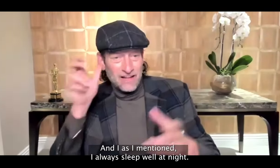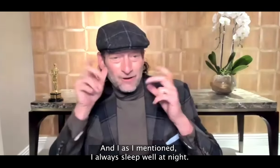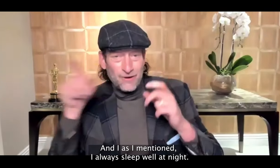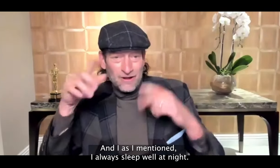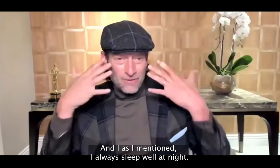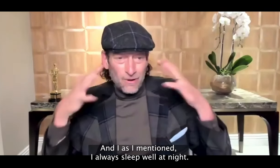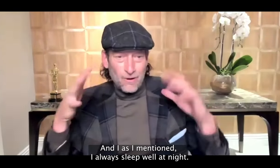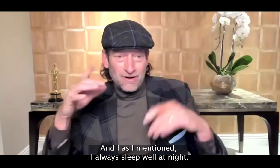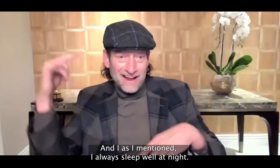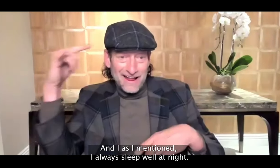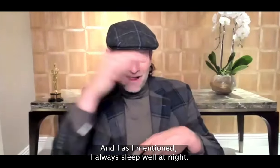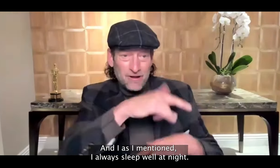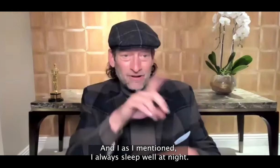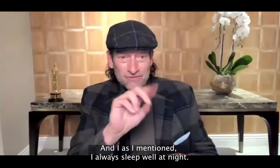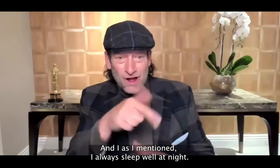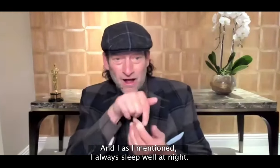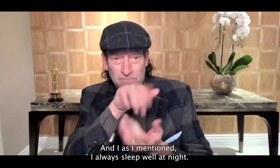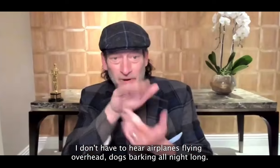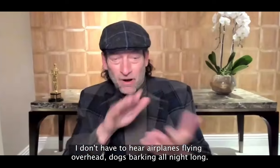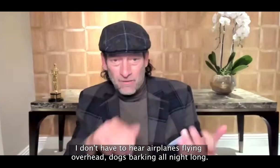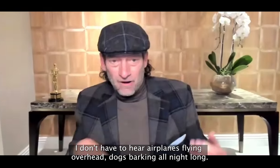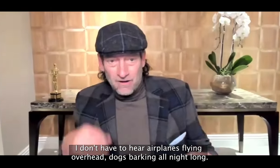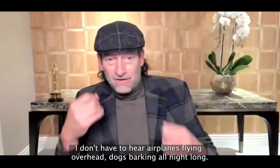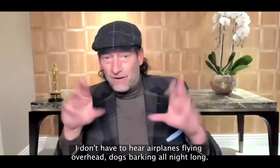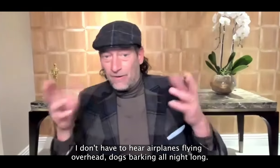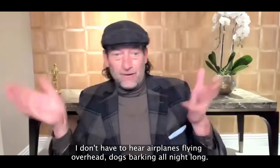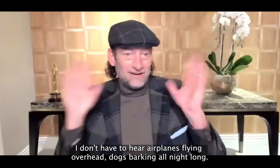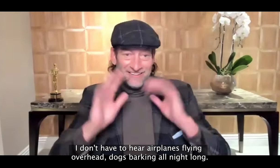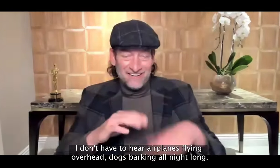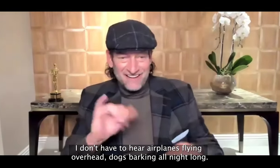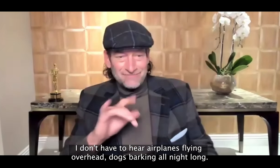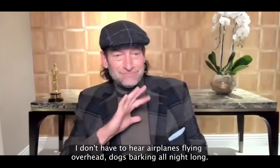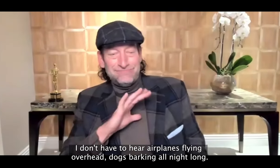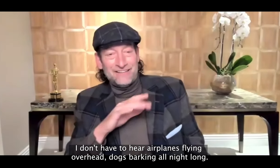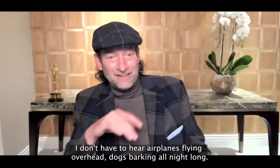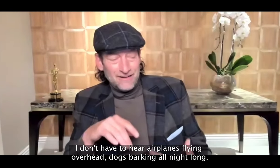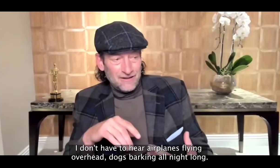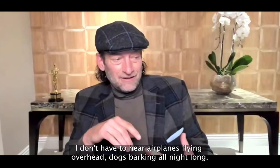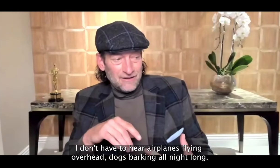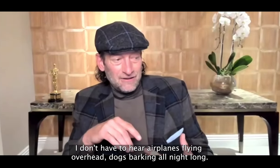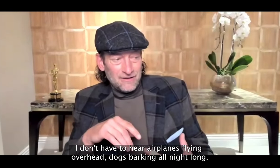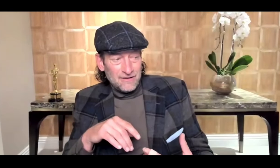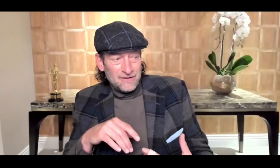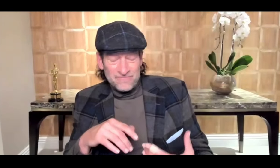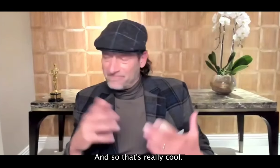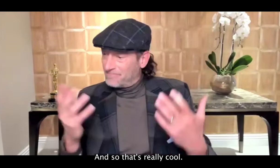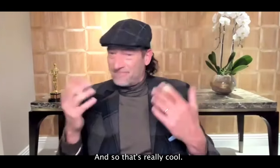And I, as I mentioned, I always sleep well at night. I don't have to hear airplanes flying overhead, dogs barking all night long. And so that's